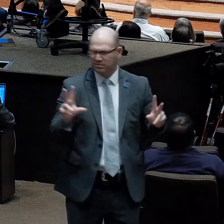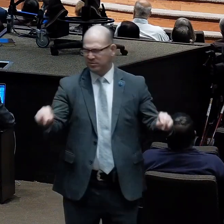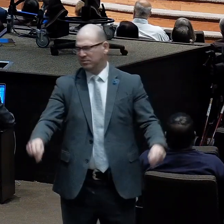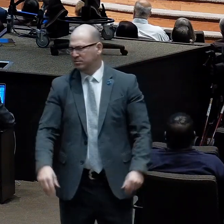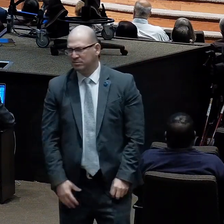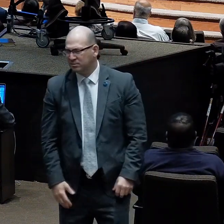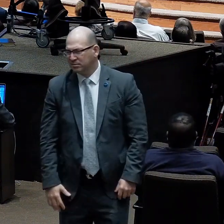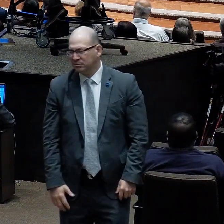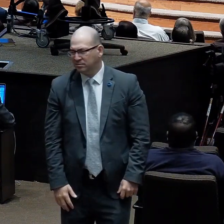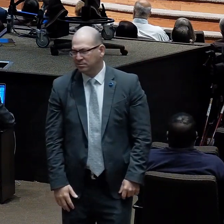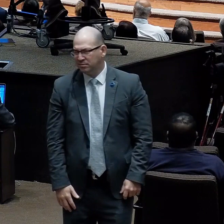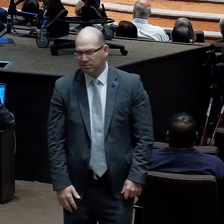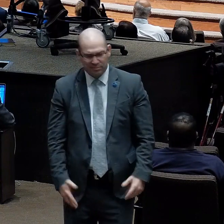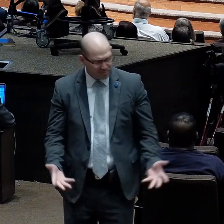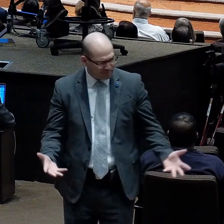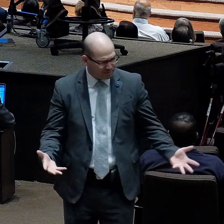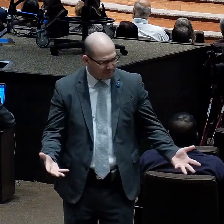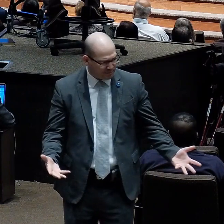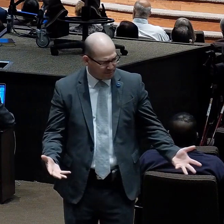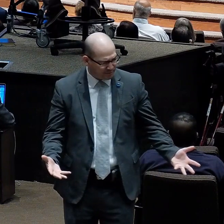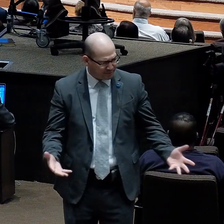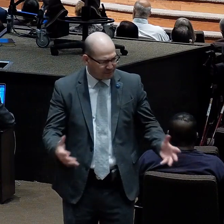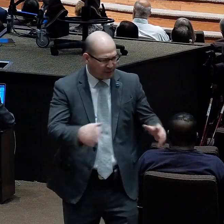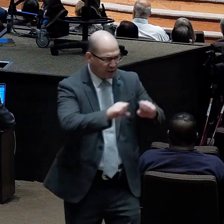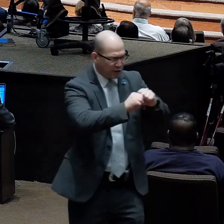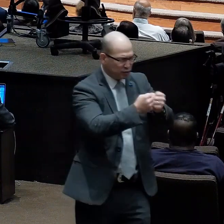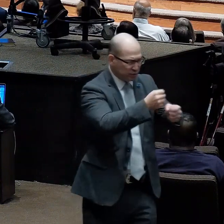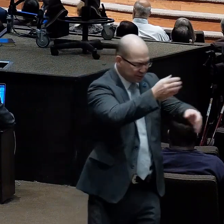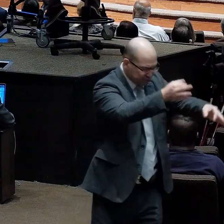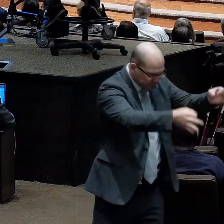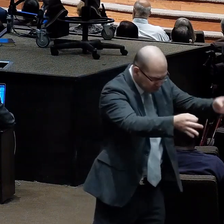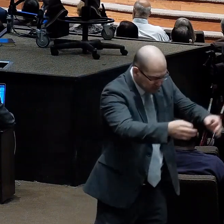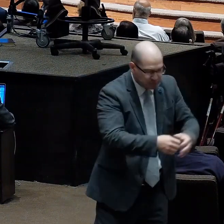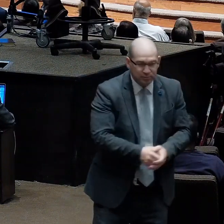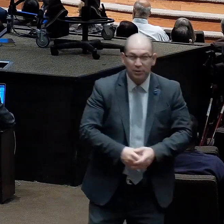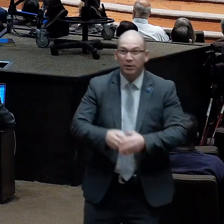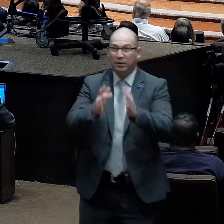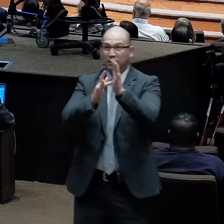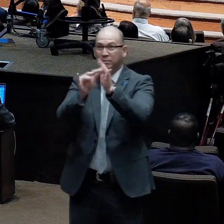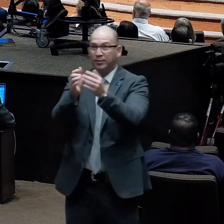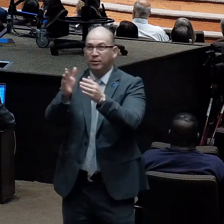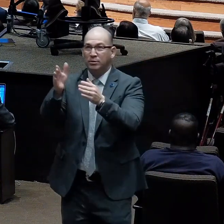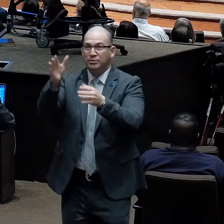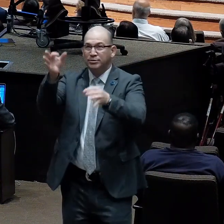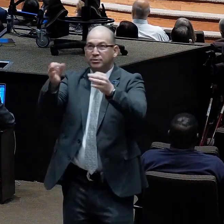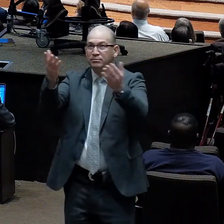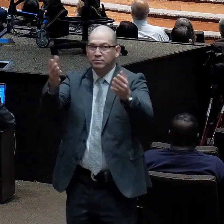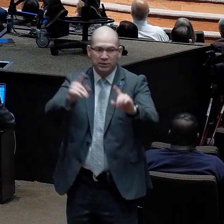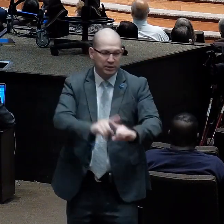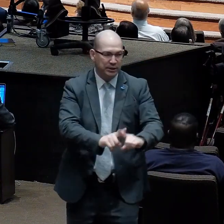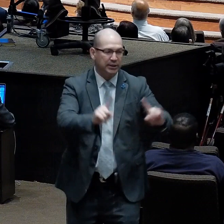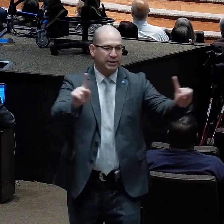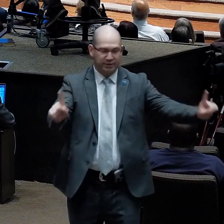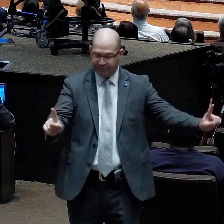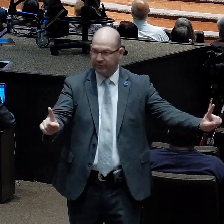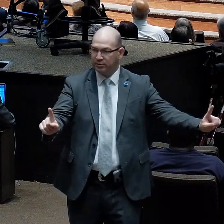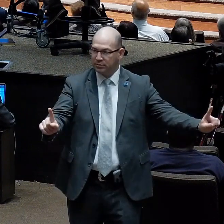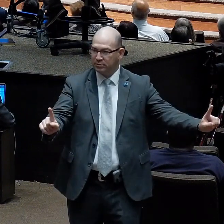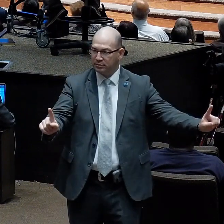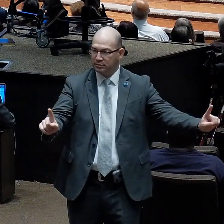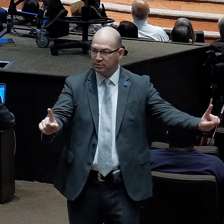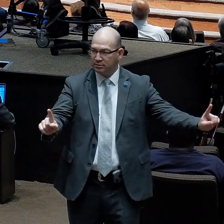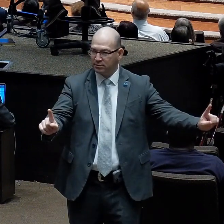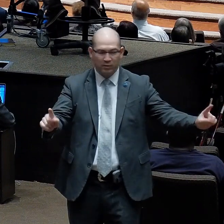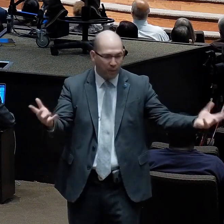There's a difference between the social justice movement and biblical justice. And listen, the difference is